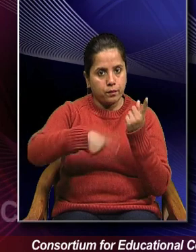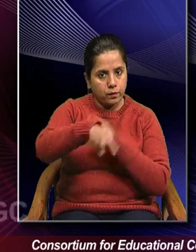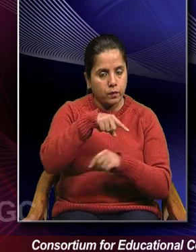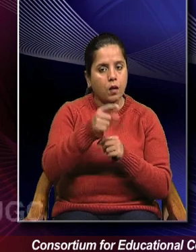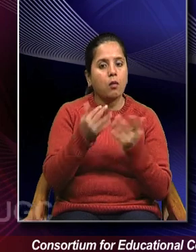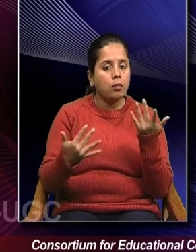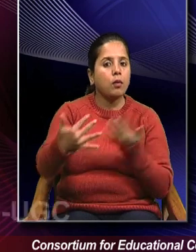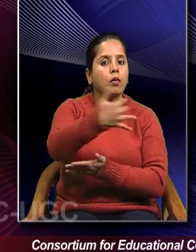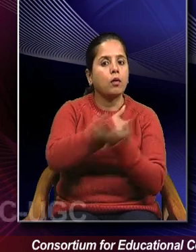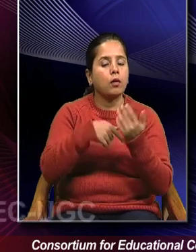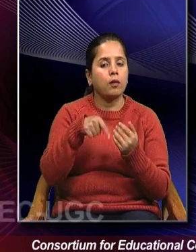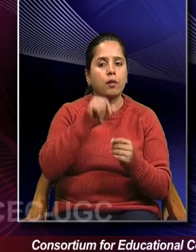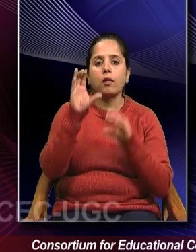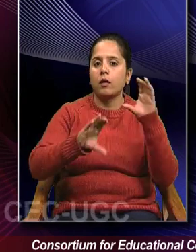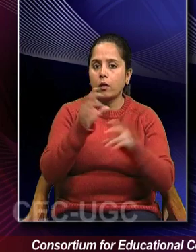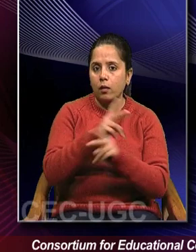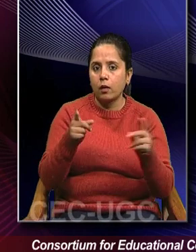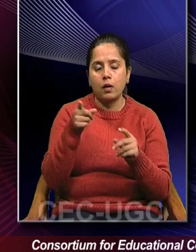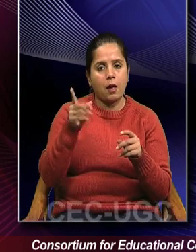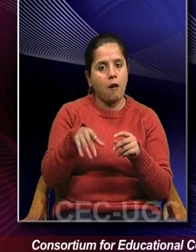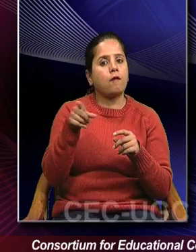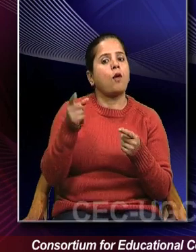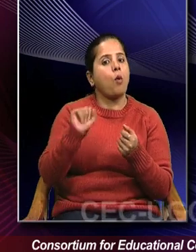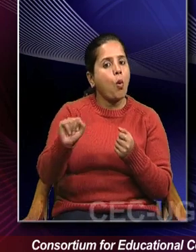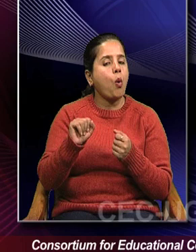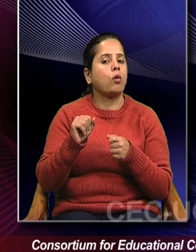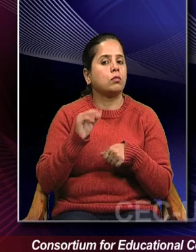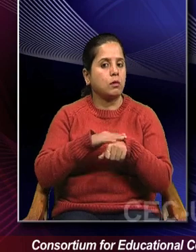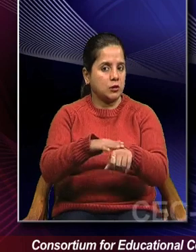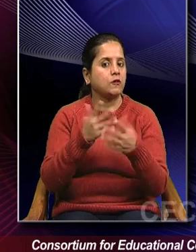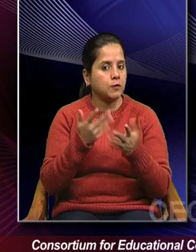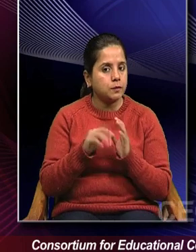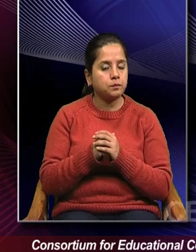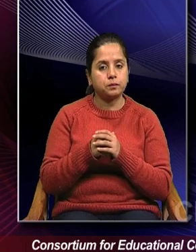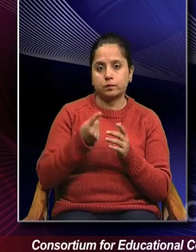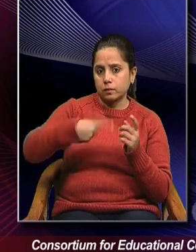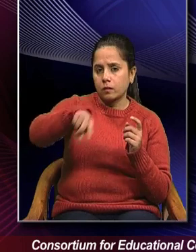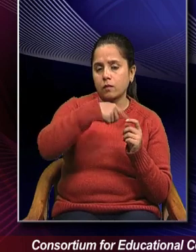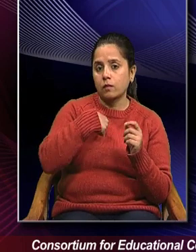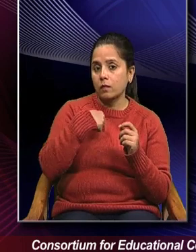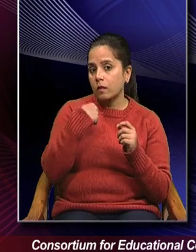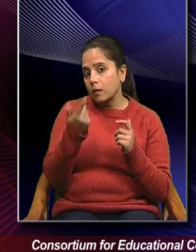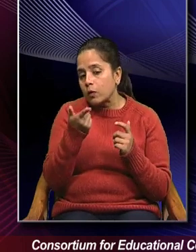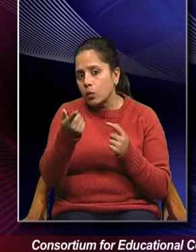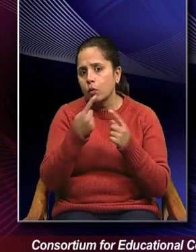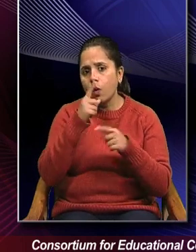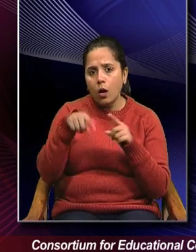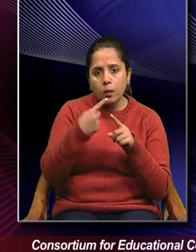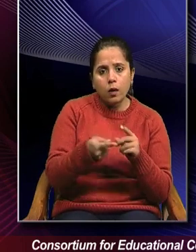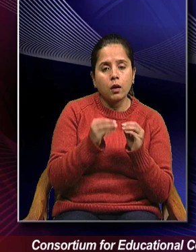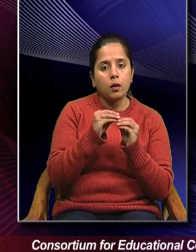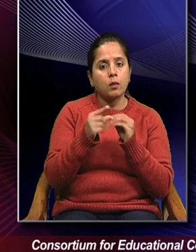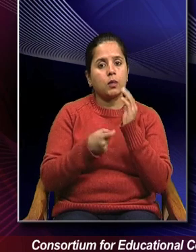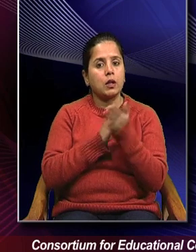recover the kind of investments which they had made. And when you talk about the British